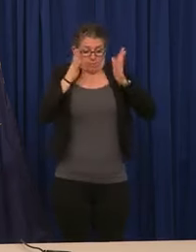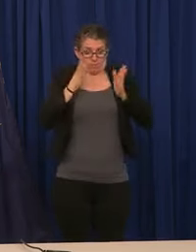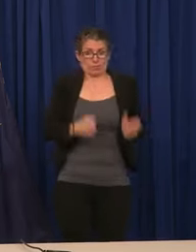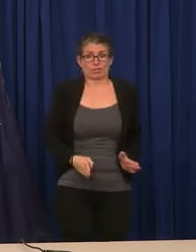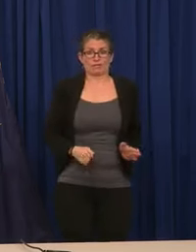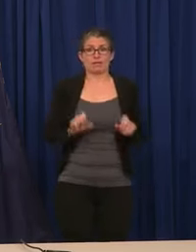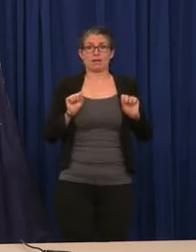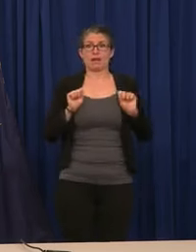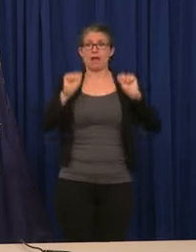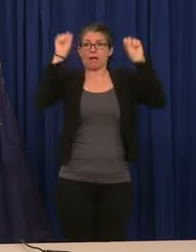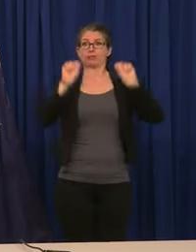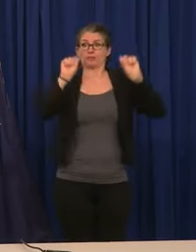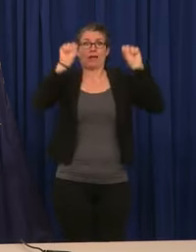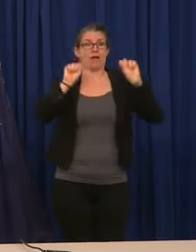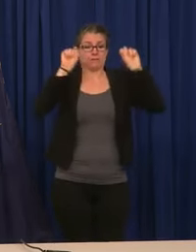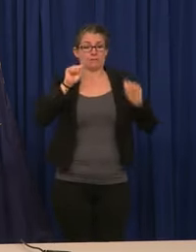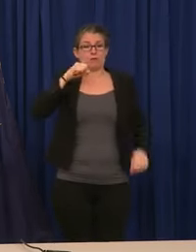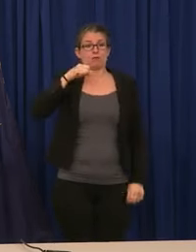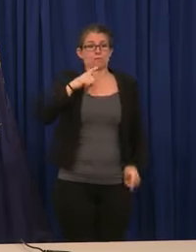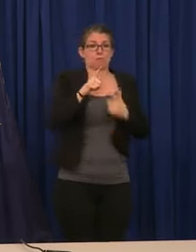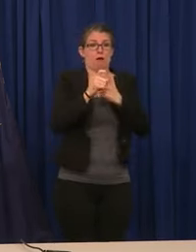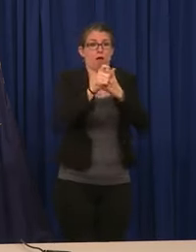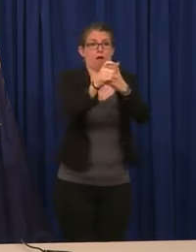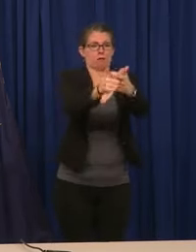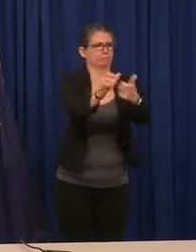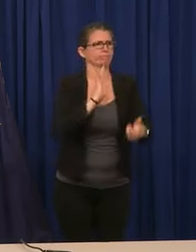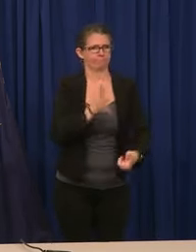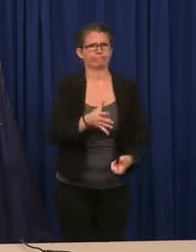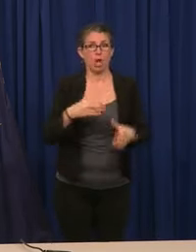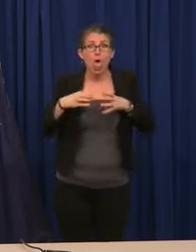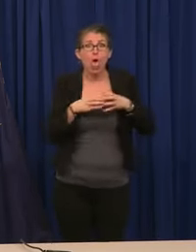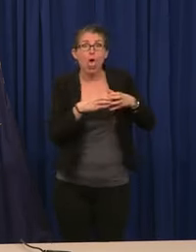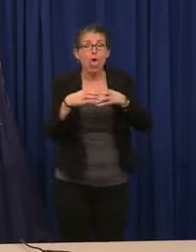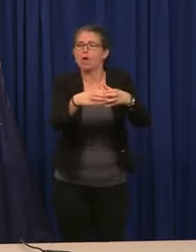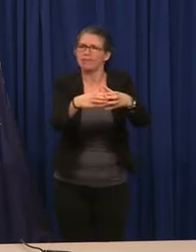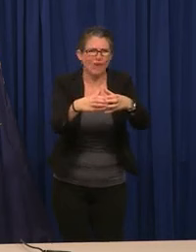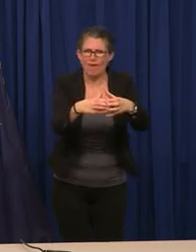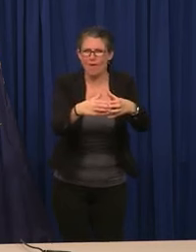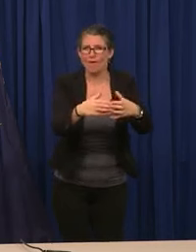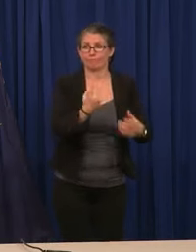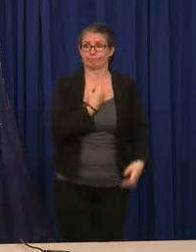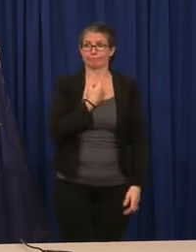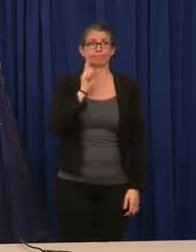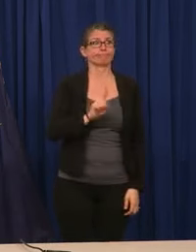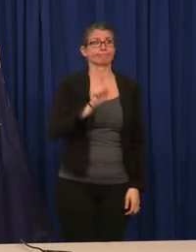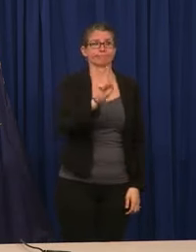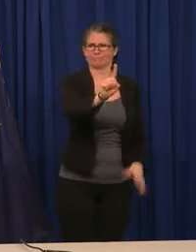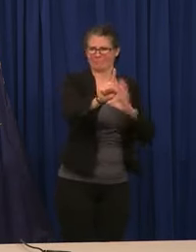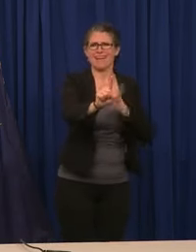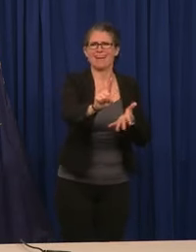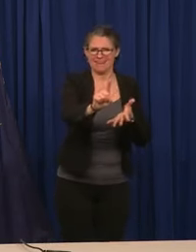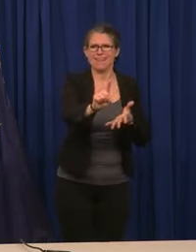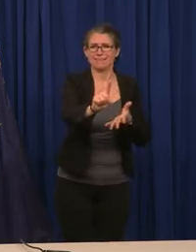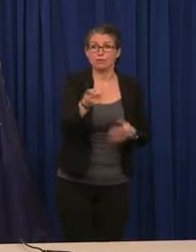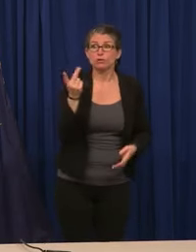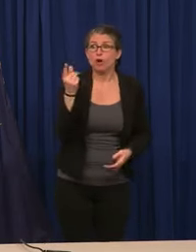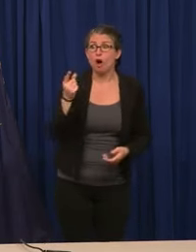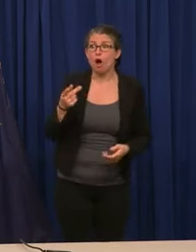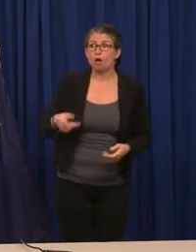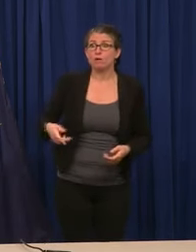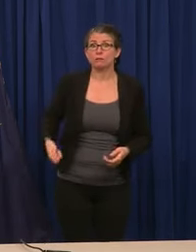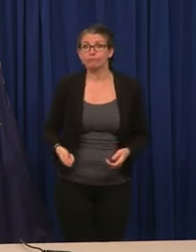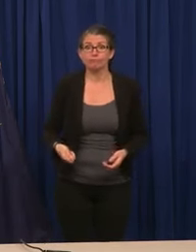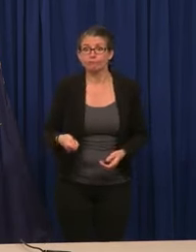dog or exercise in a park, provided they do so, A, with other members of their household, and then